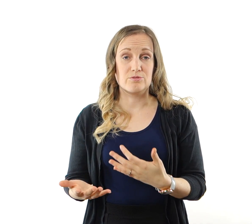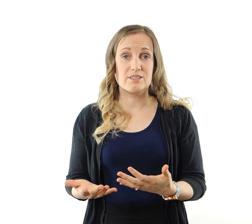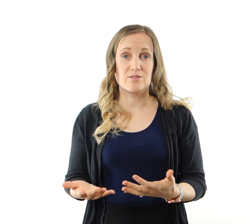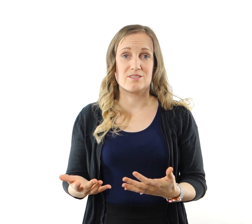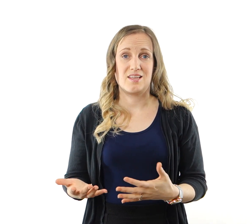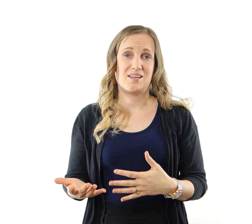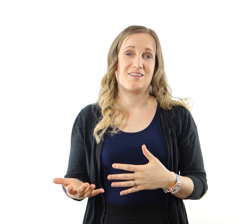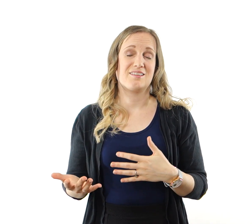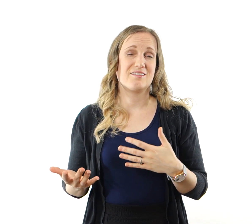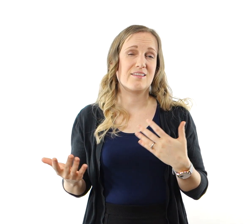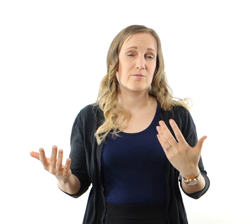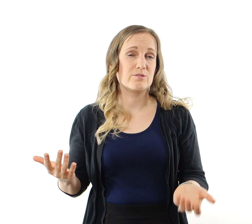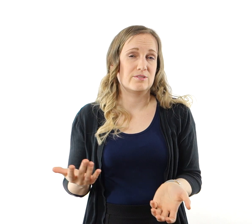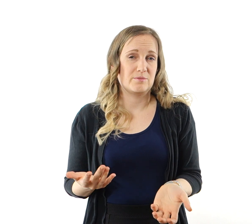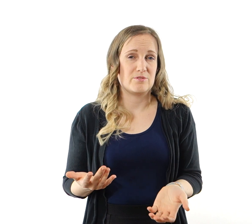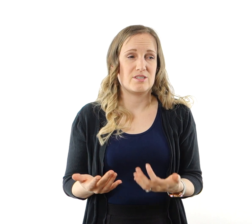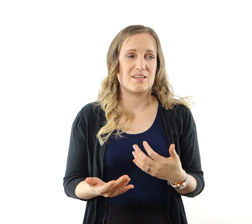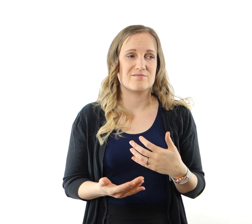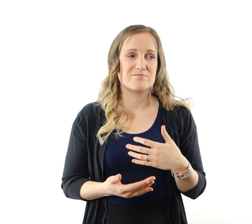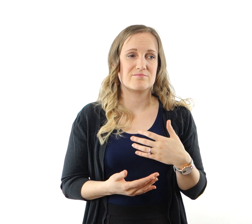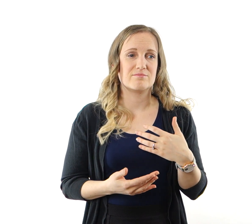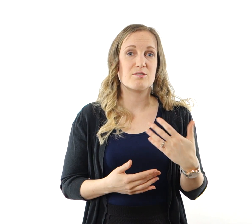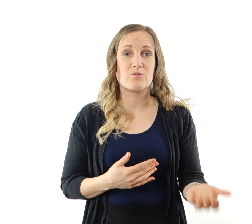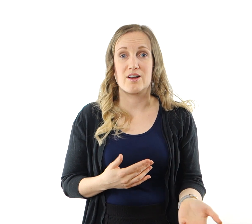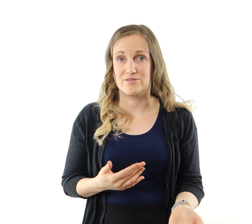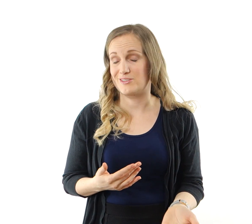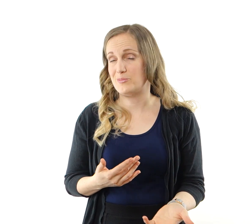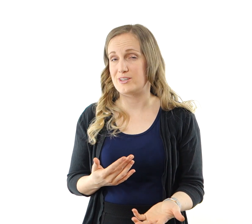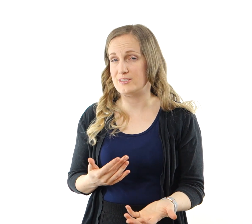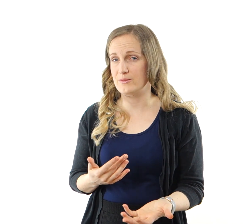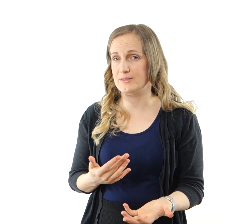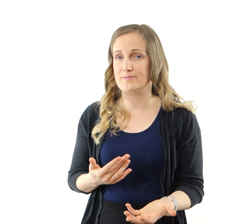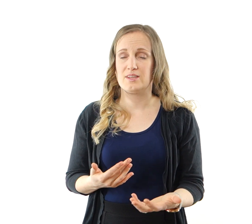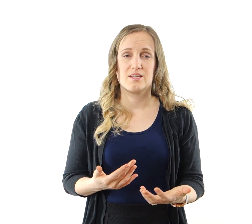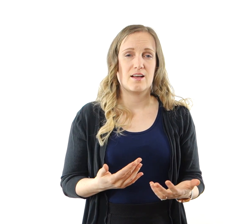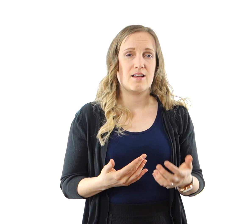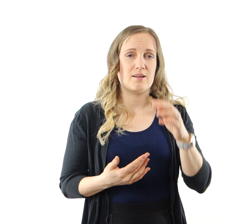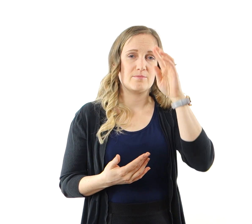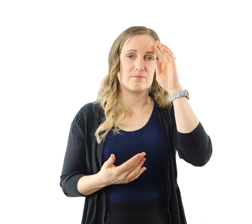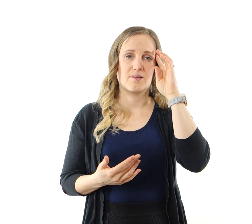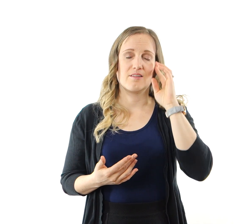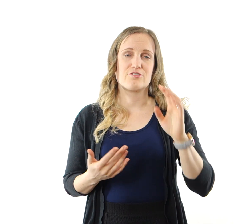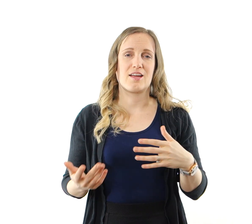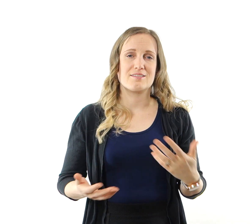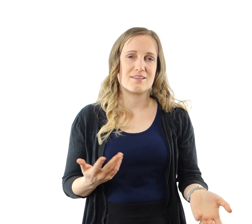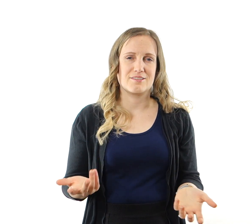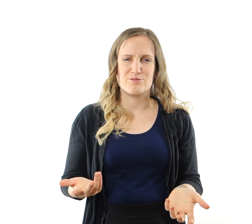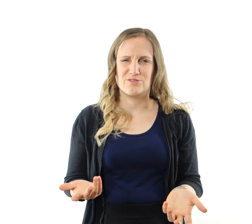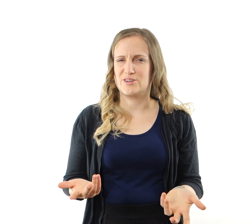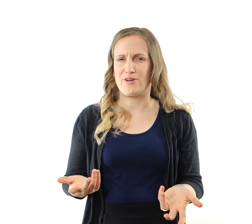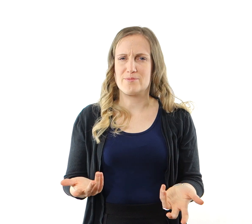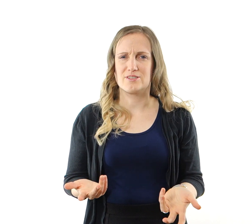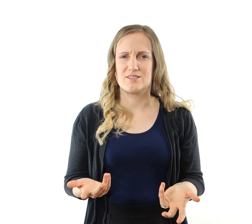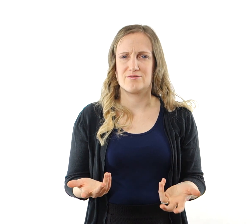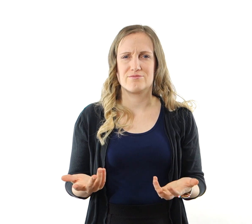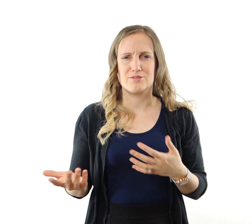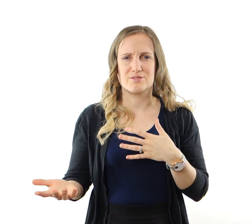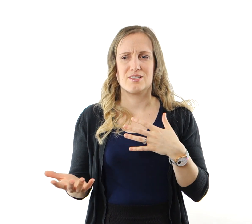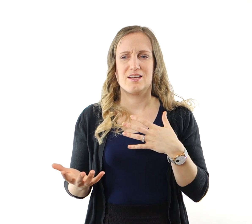knows sign, they will really appreciate the more effort you put into it. Of trying to use their grammar and stuff. Use